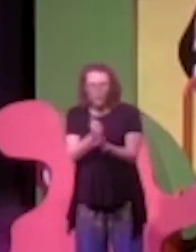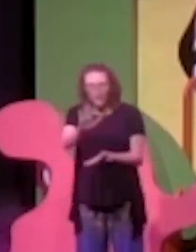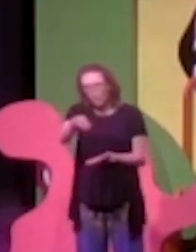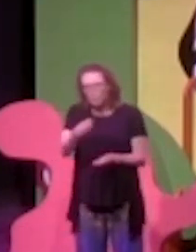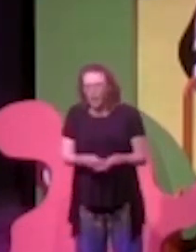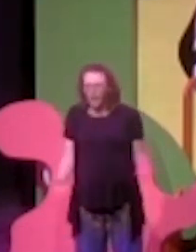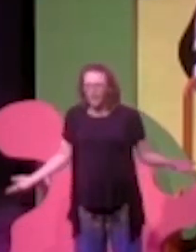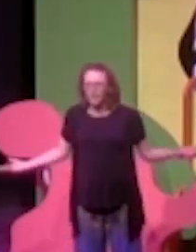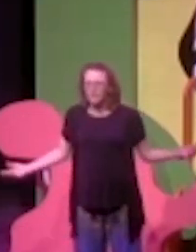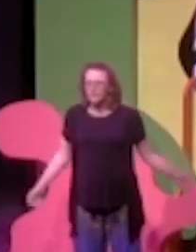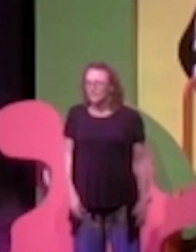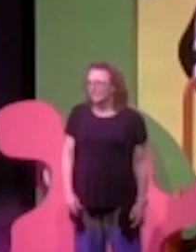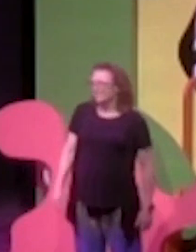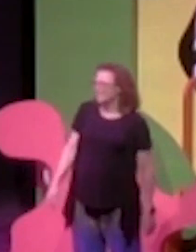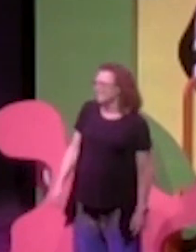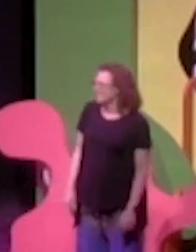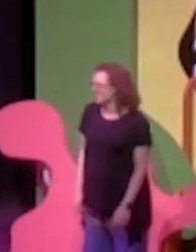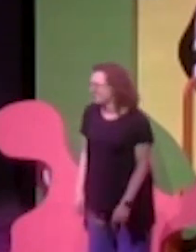Yep.